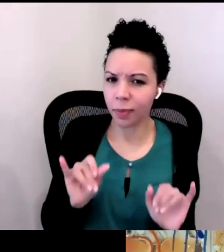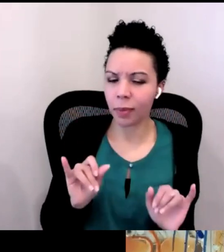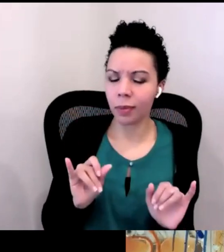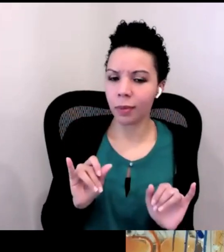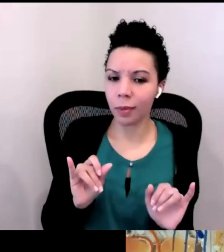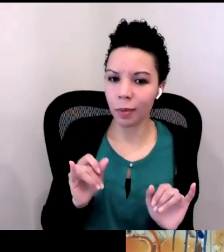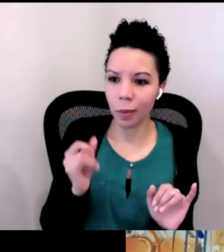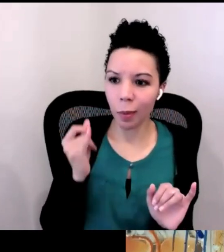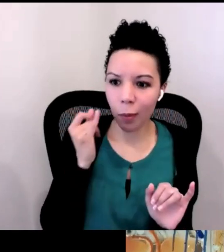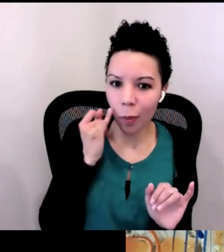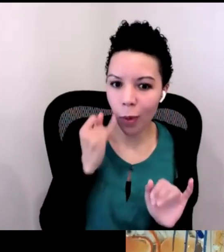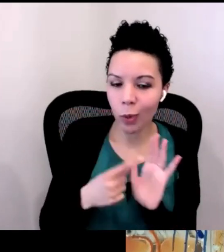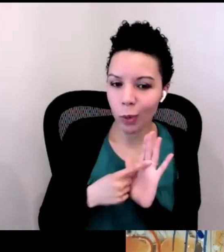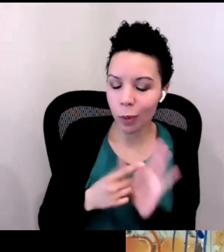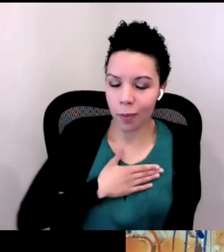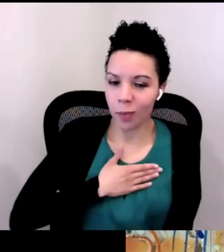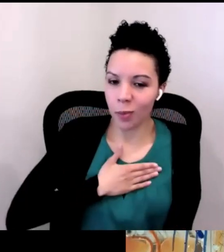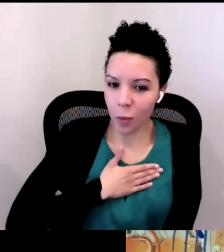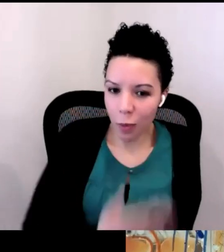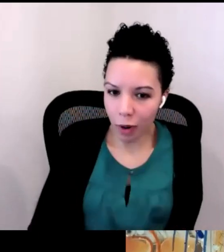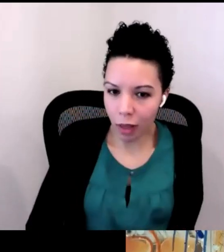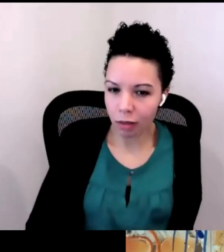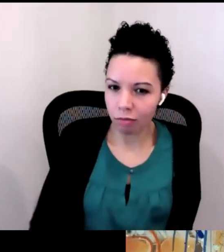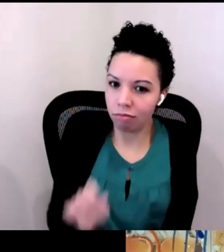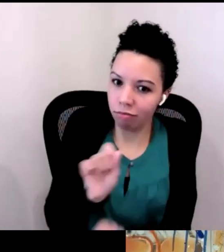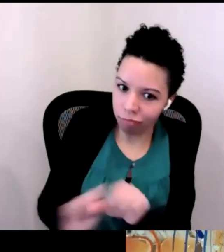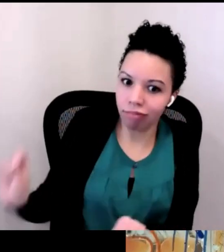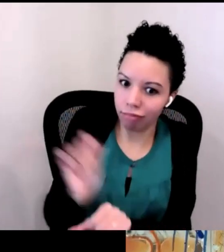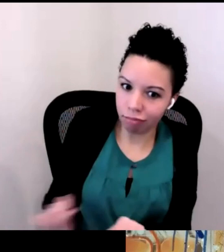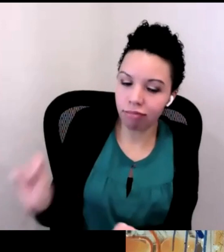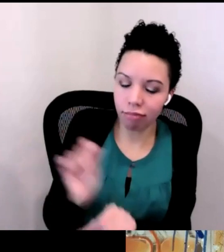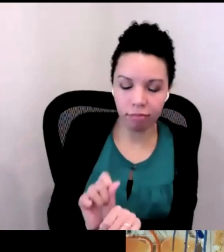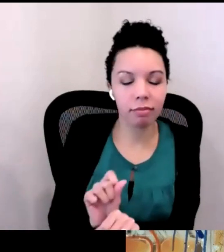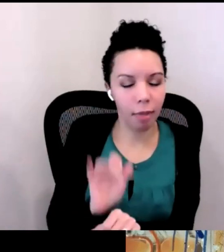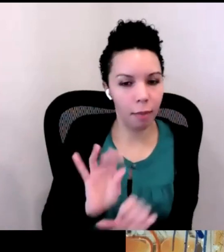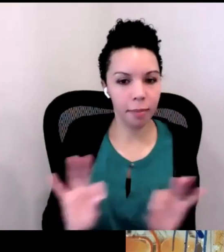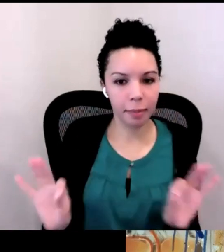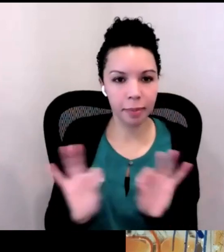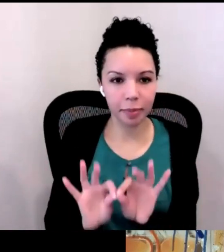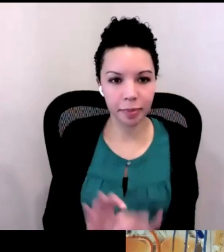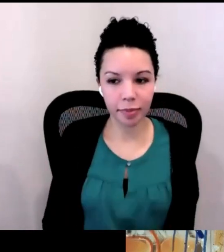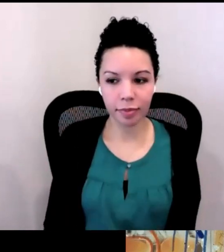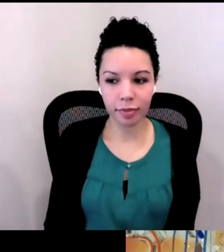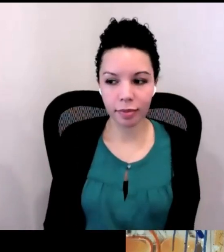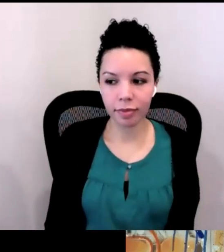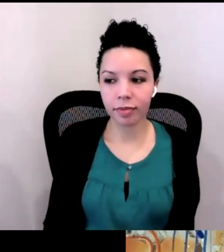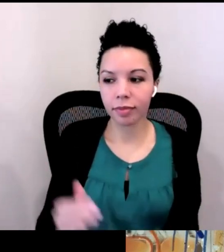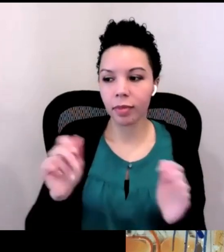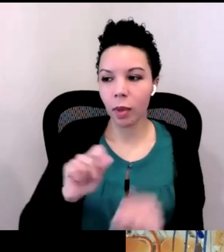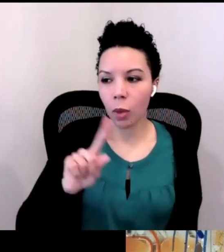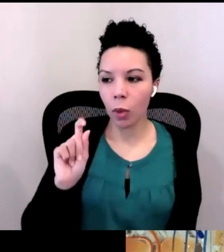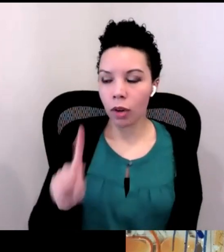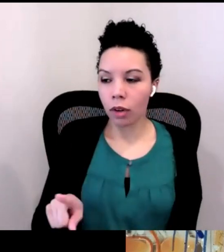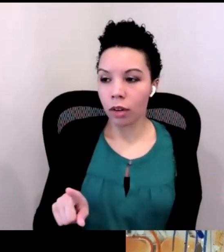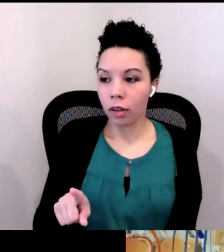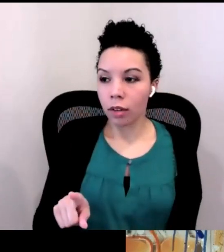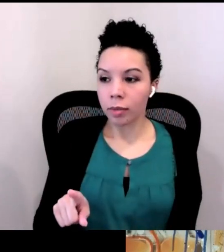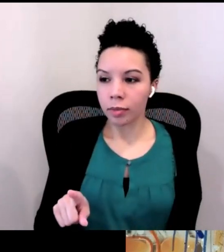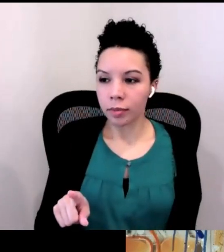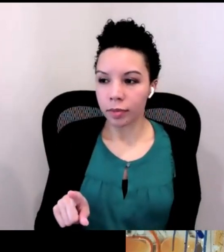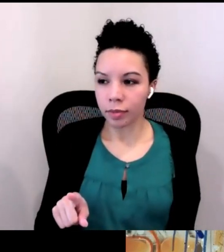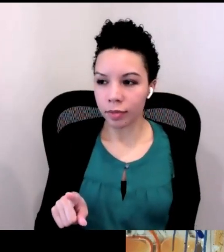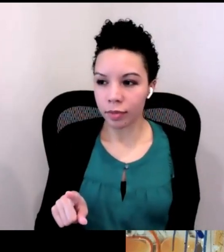just showing that you're willing to do the extra. Absolutely. Okay, another question, because I left out another one of your great